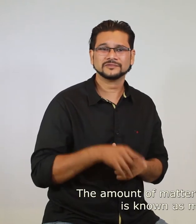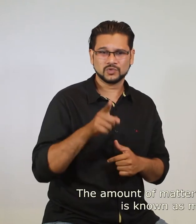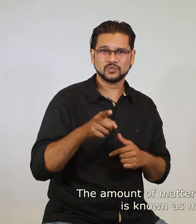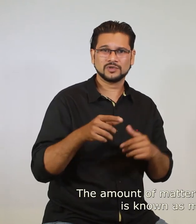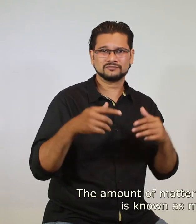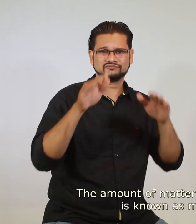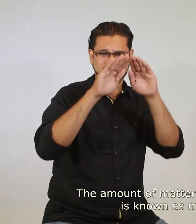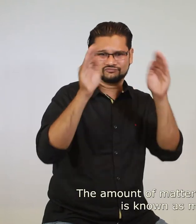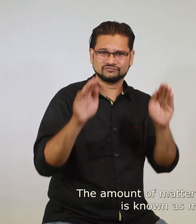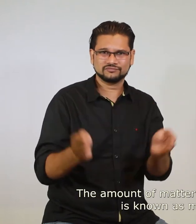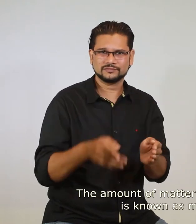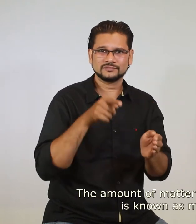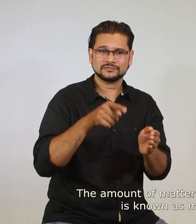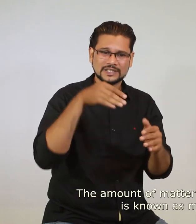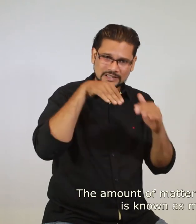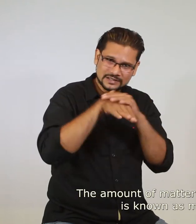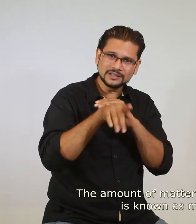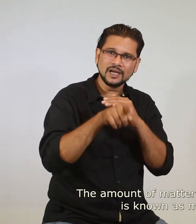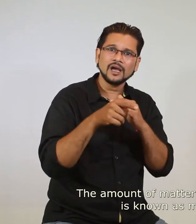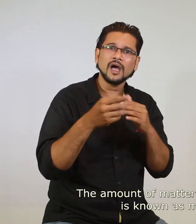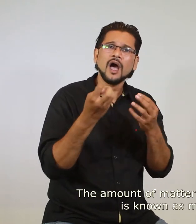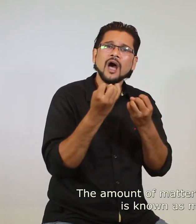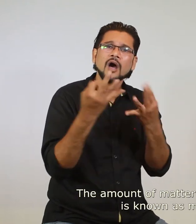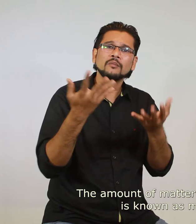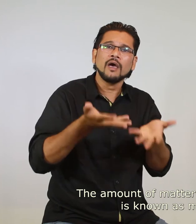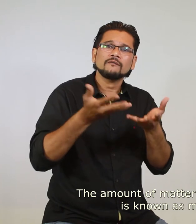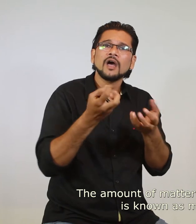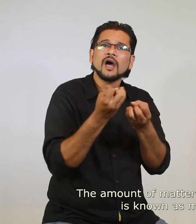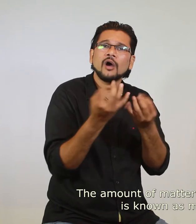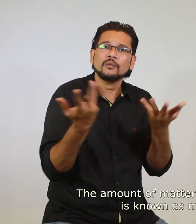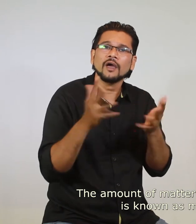The amount of matter in an object is known as mass.